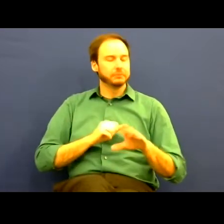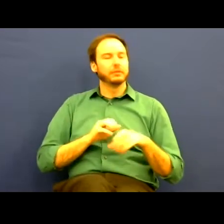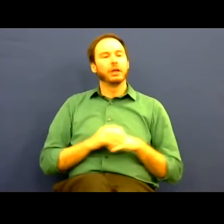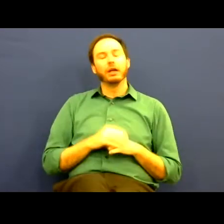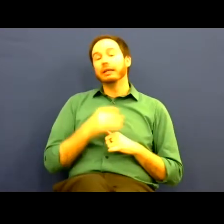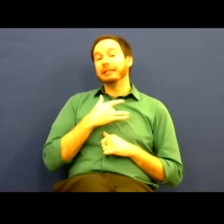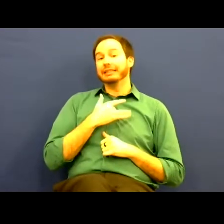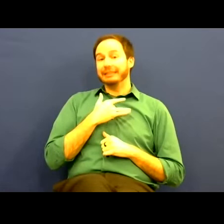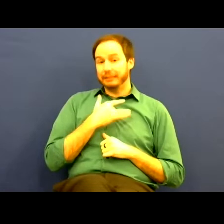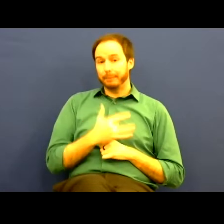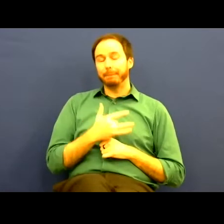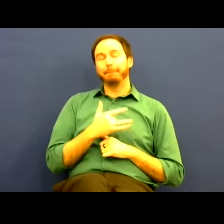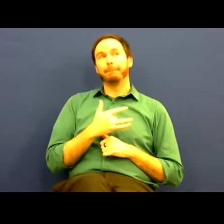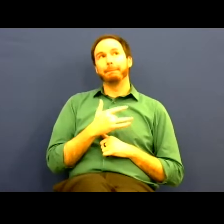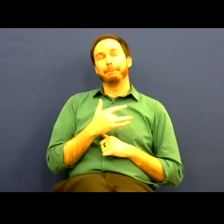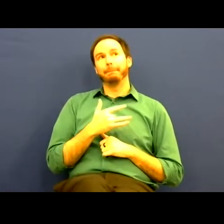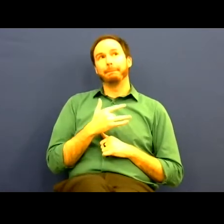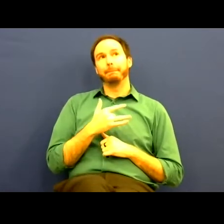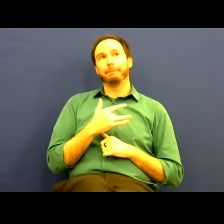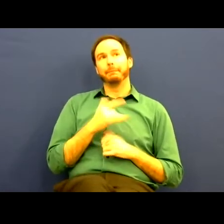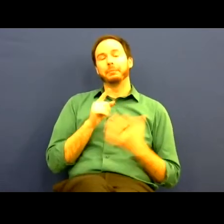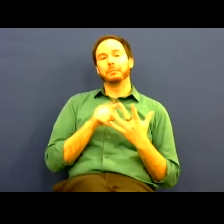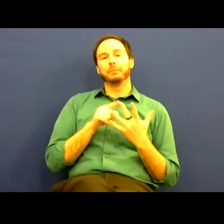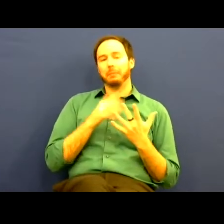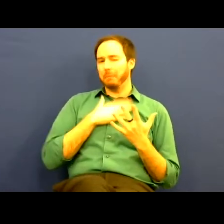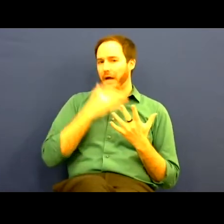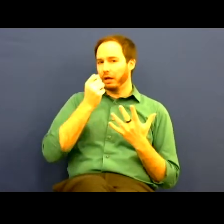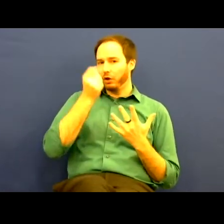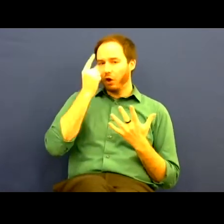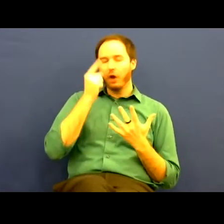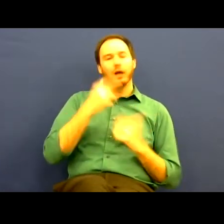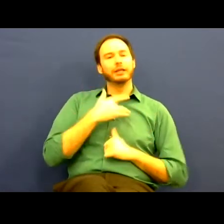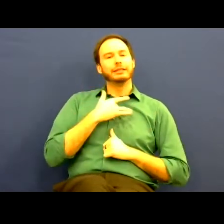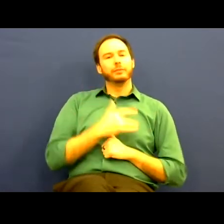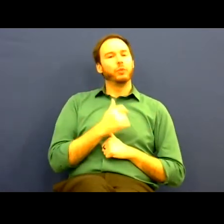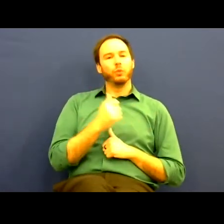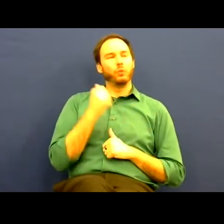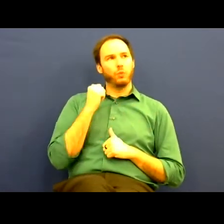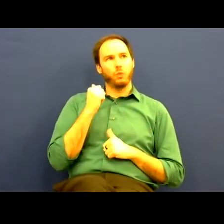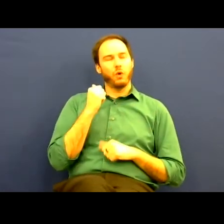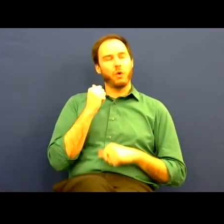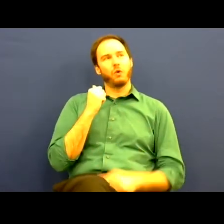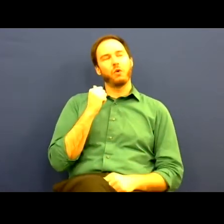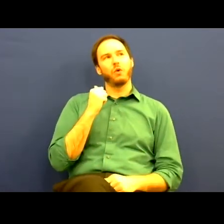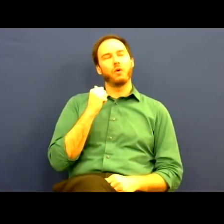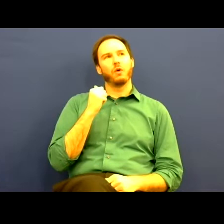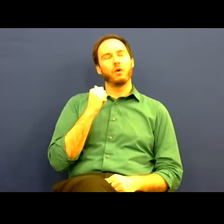they don't, from my understanding of it, is they don't typically